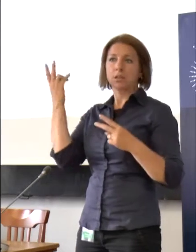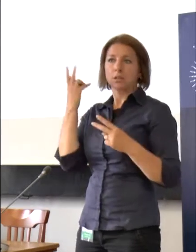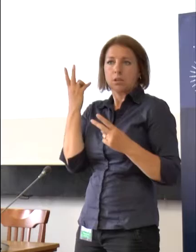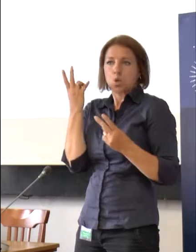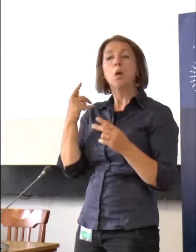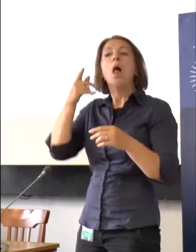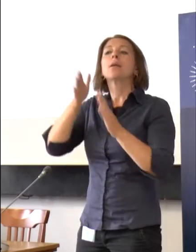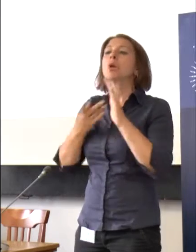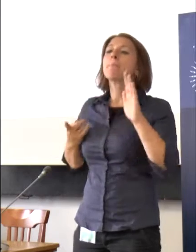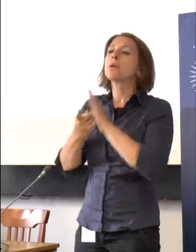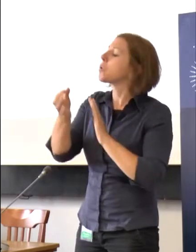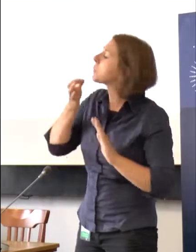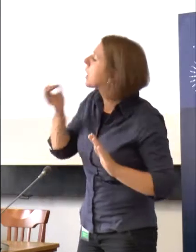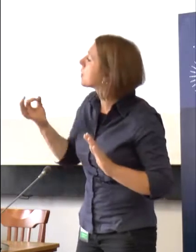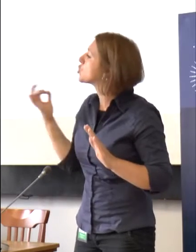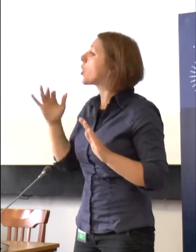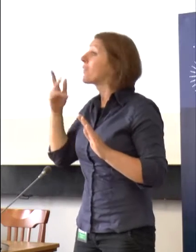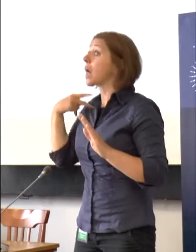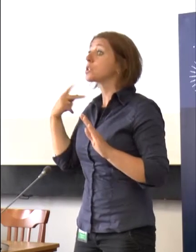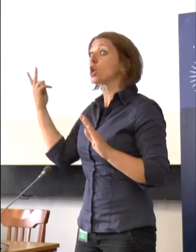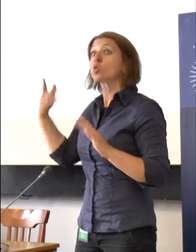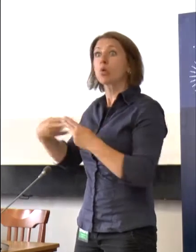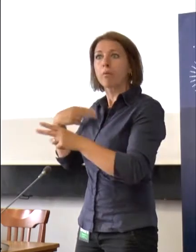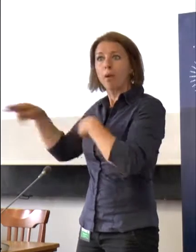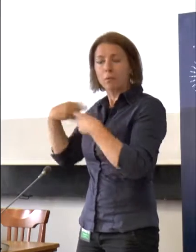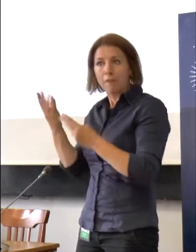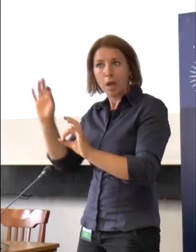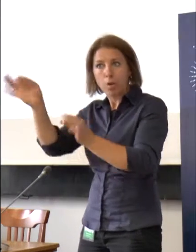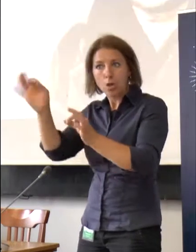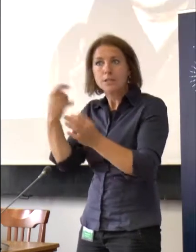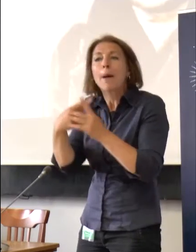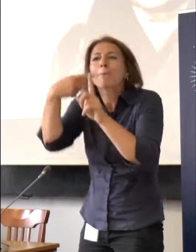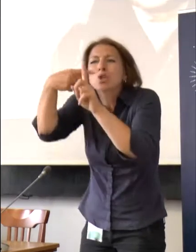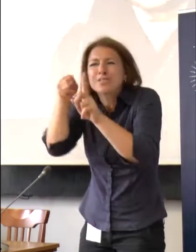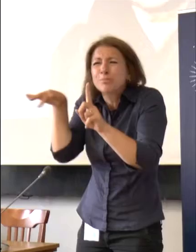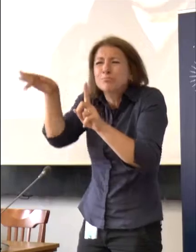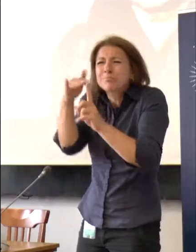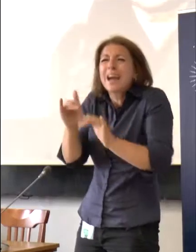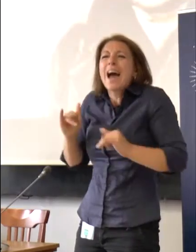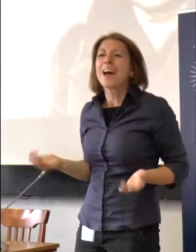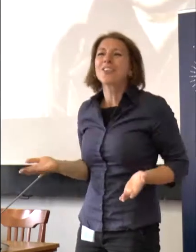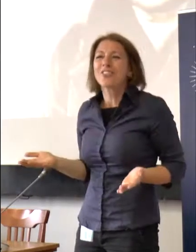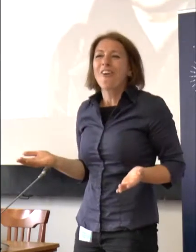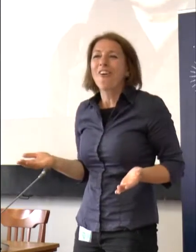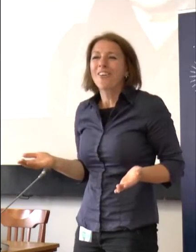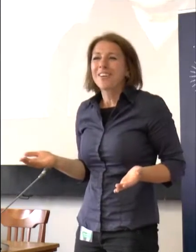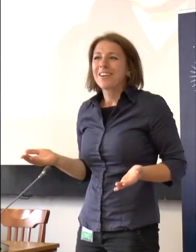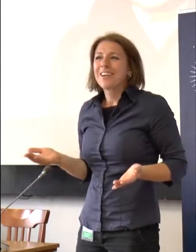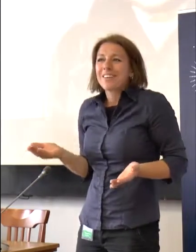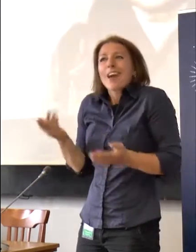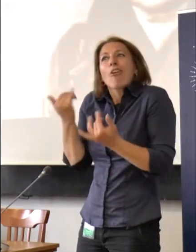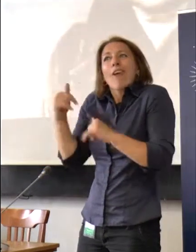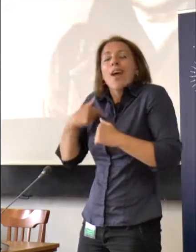the station and where's the university. I'm very glad. So we have to have this. However, we have also to go back to this guy, to